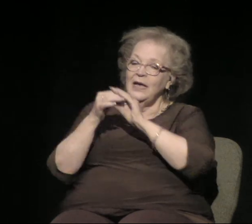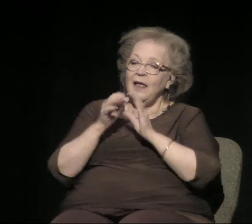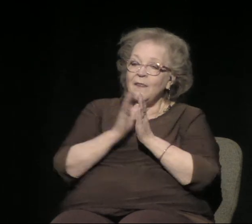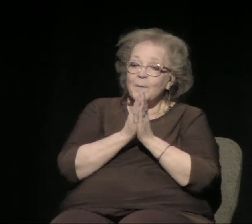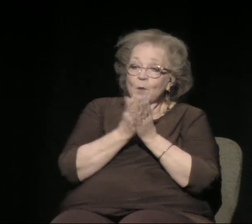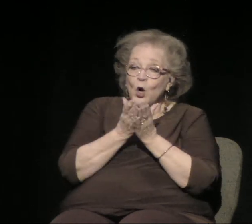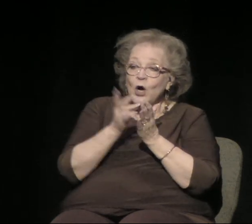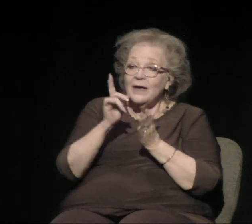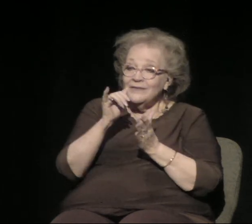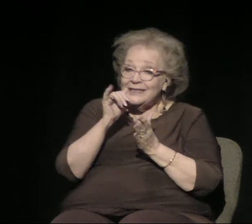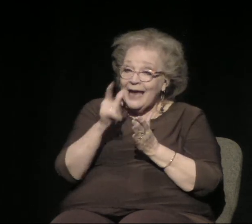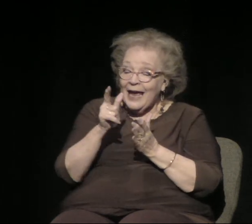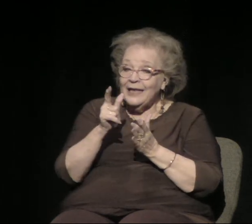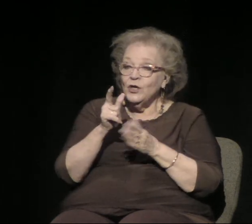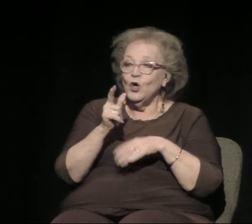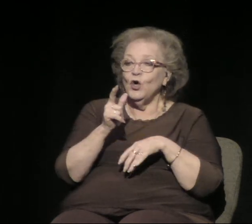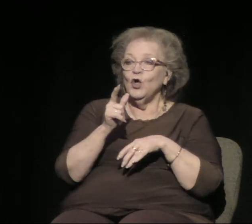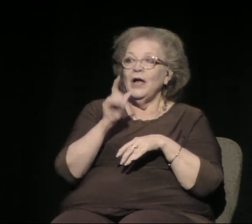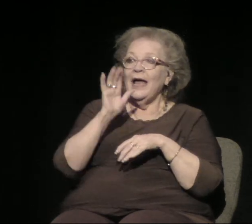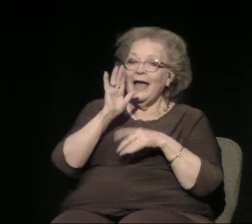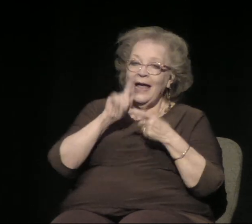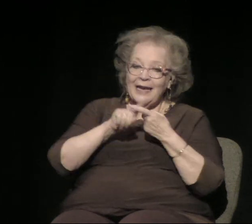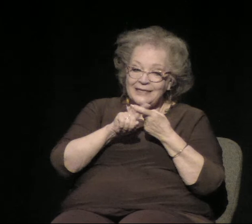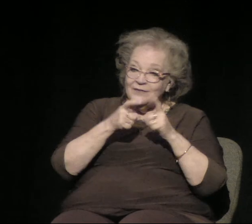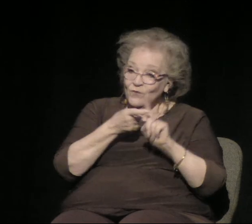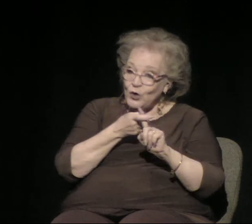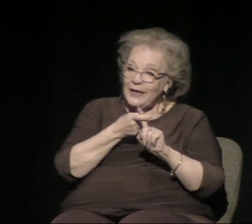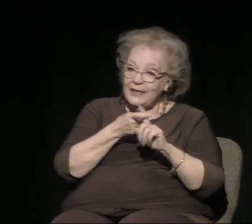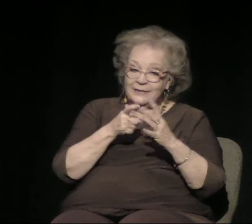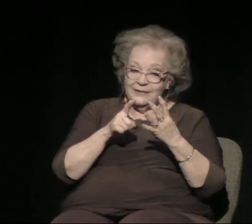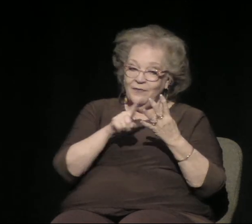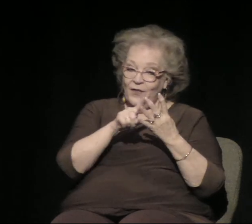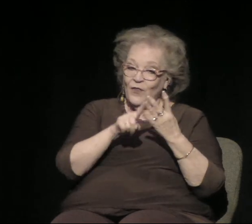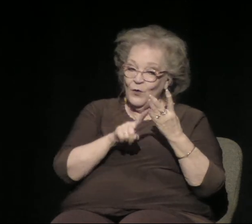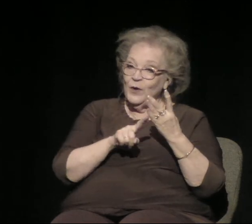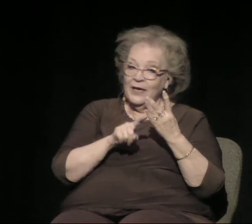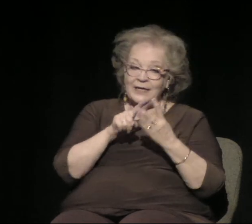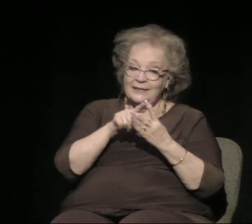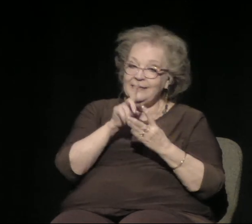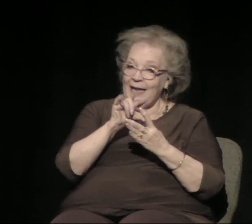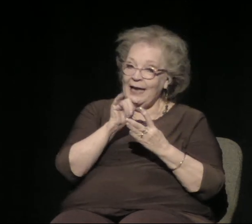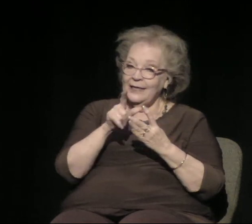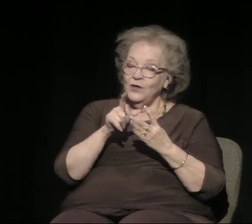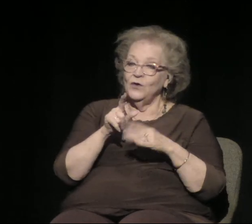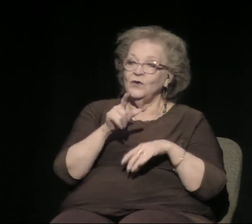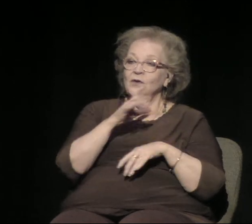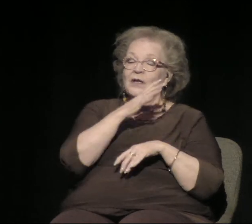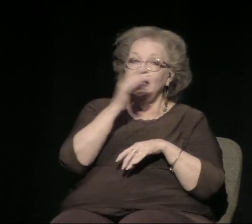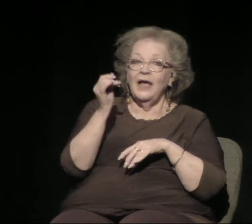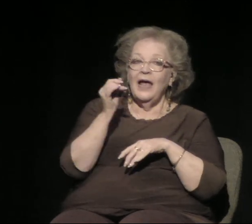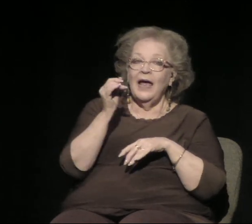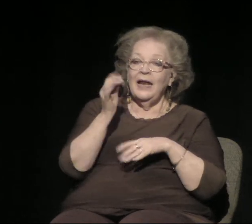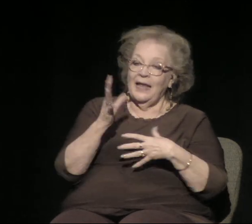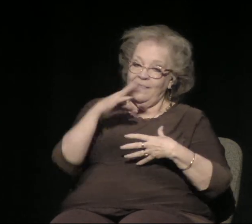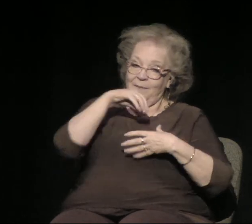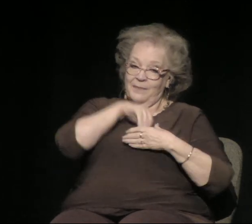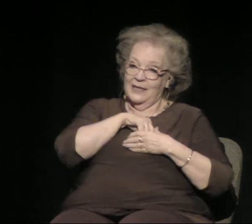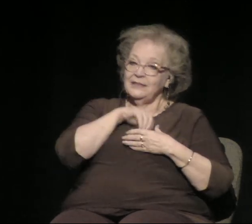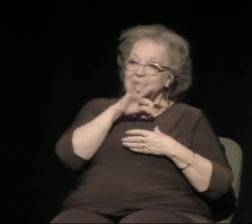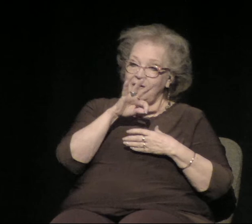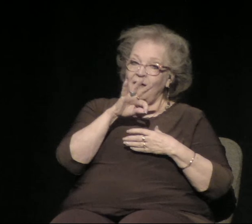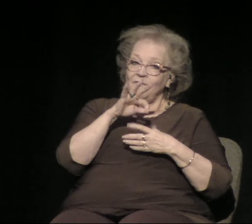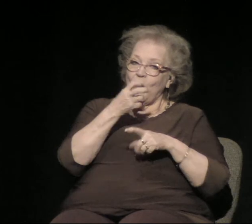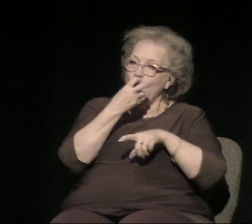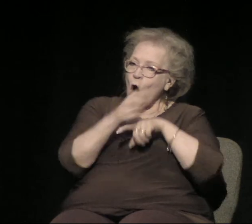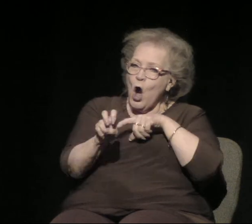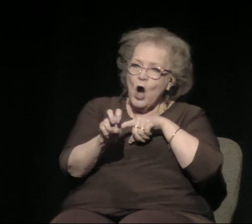of Daniel presents Daniel and his friends as models of faithfulness to God. Even in the midst of the harsh reality